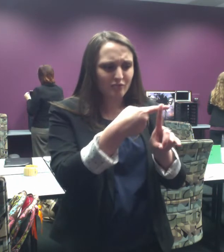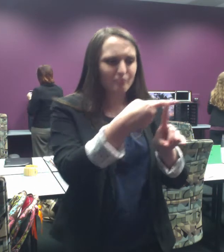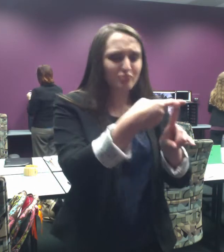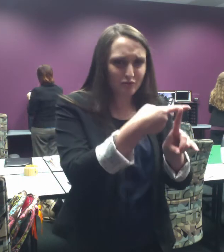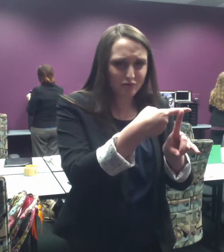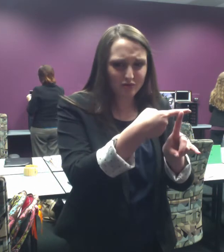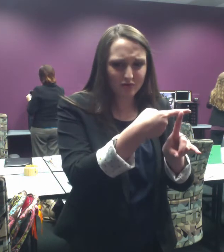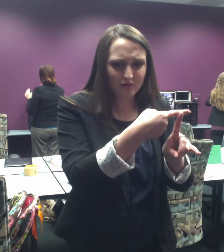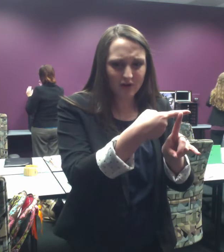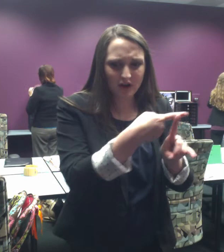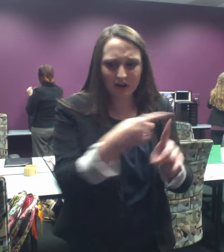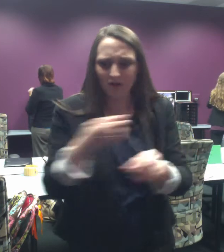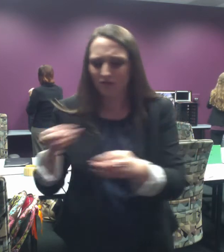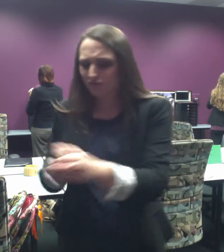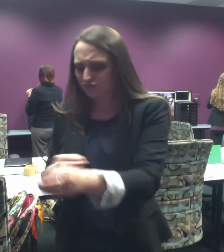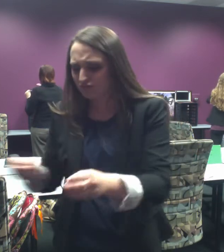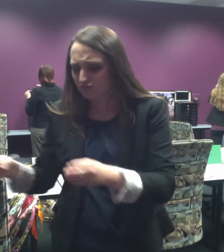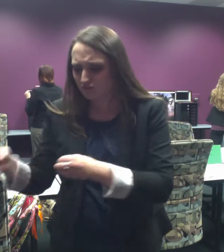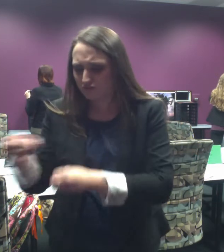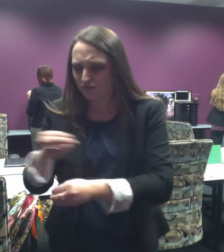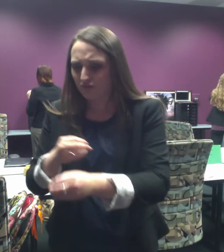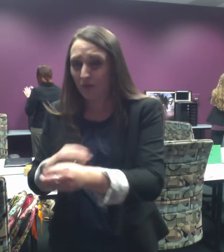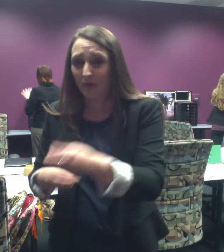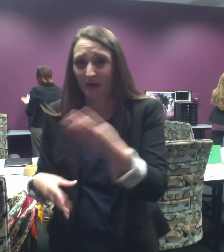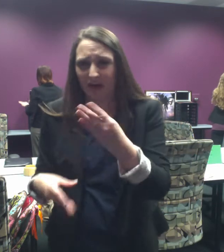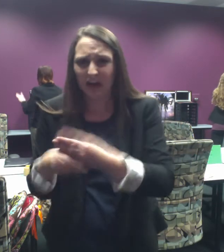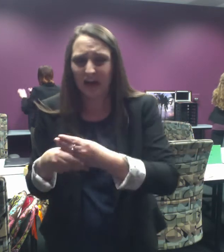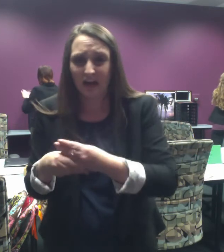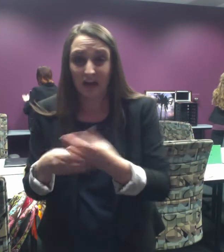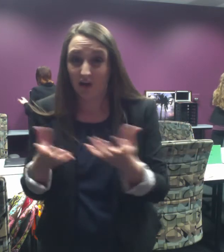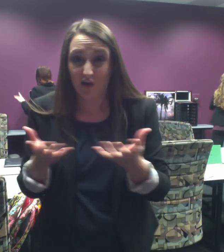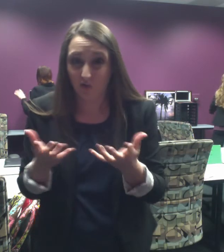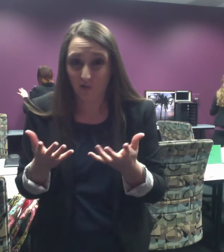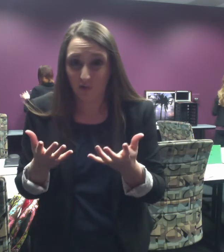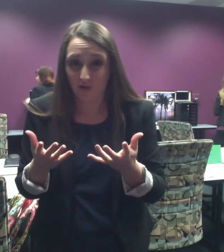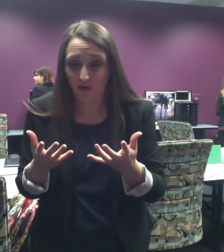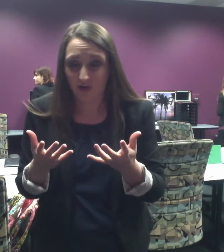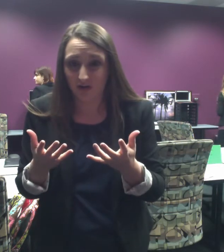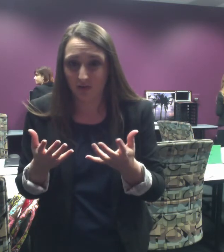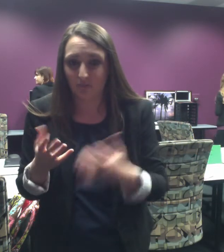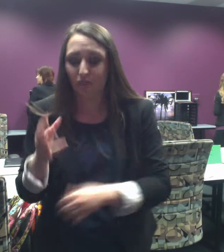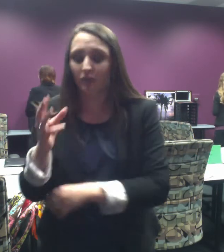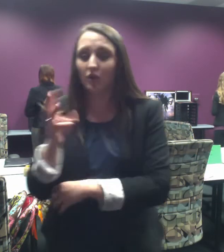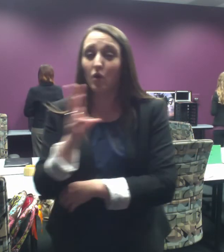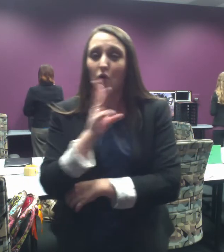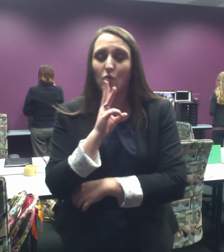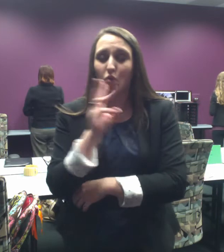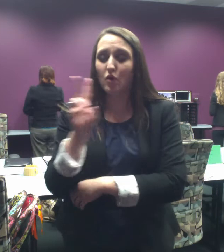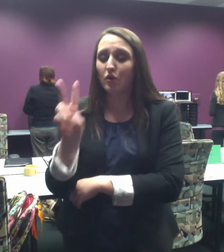vapor. Air that is 90 degrees can hold a lot more water vapor than air that is 50